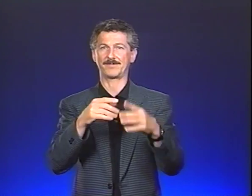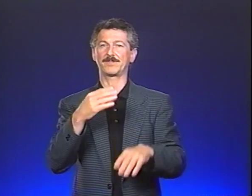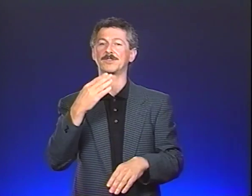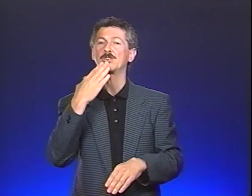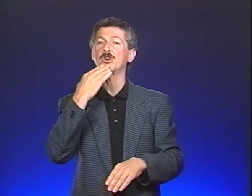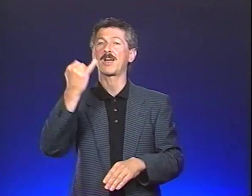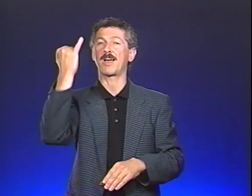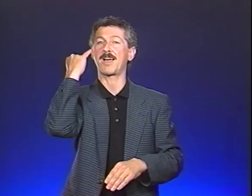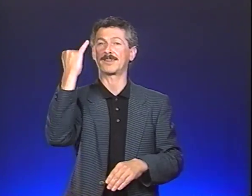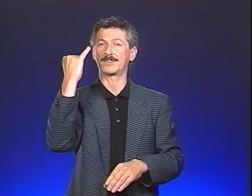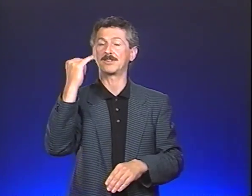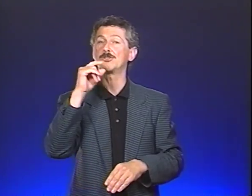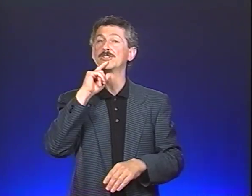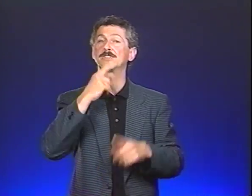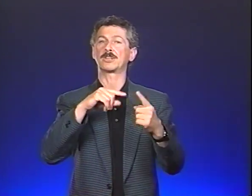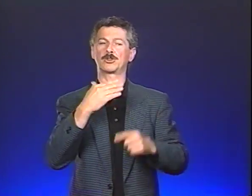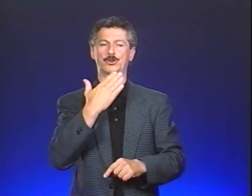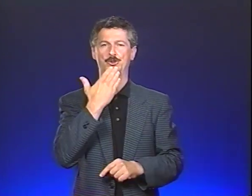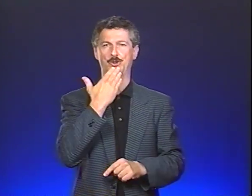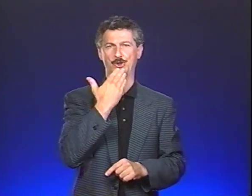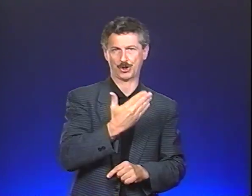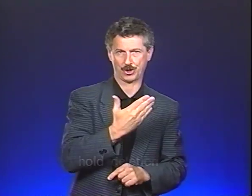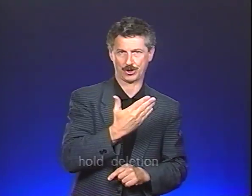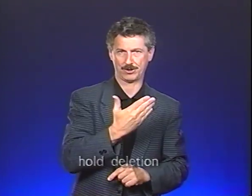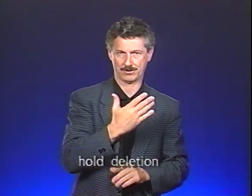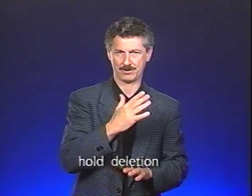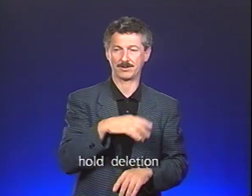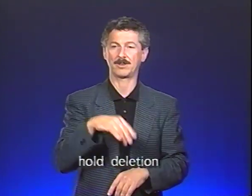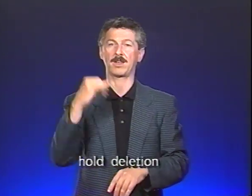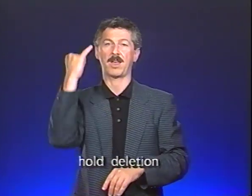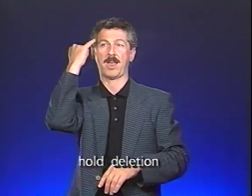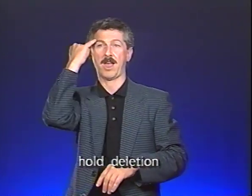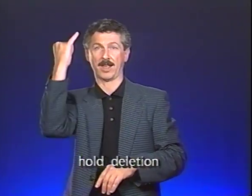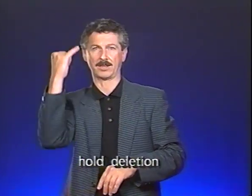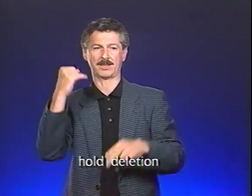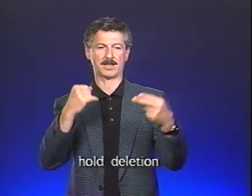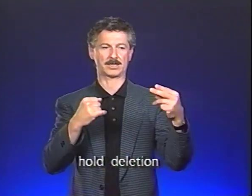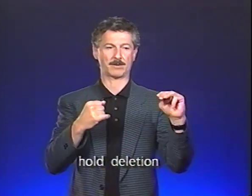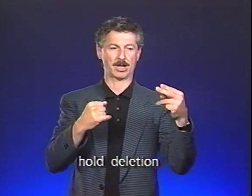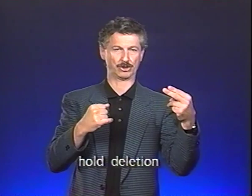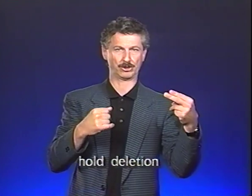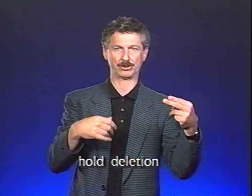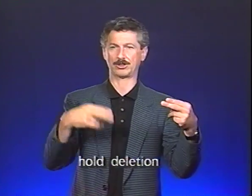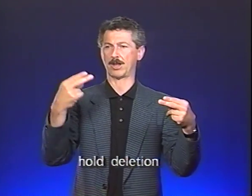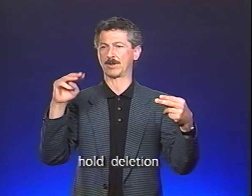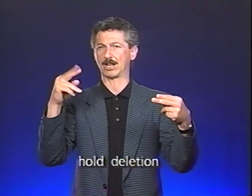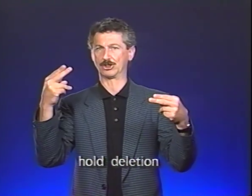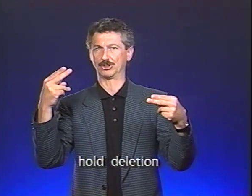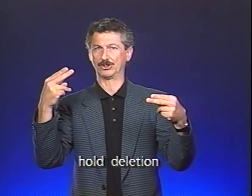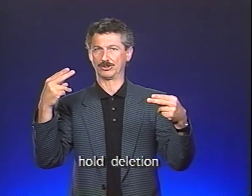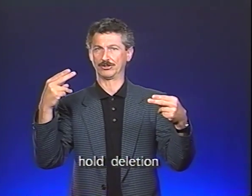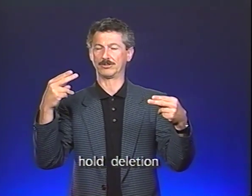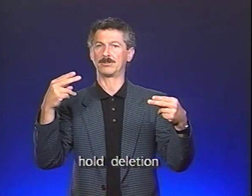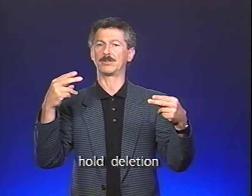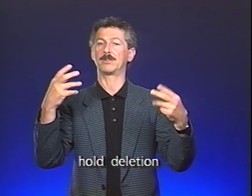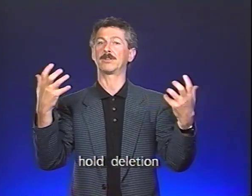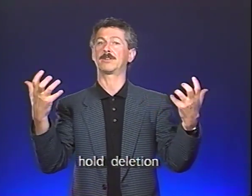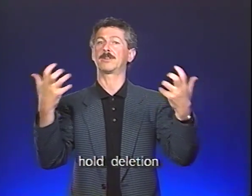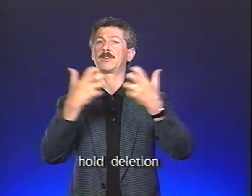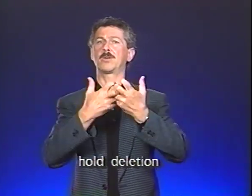Second process occurs, for example, in the sign good idea. The sign good, which is a hold movement hold sign, and